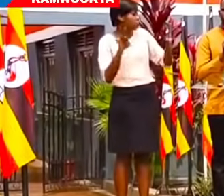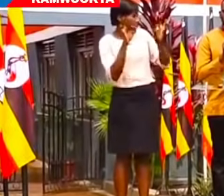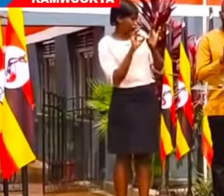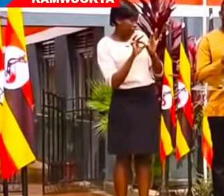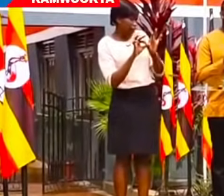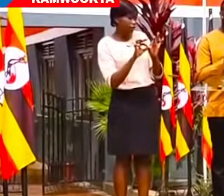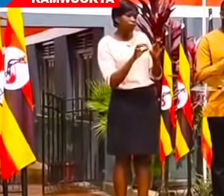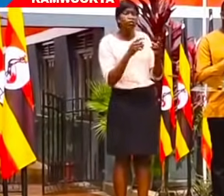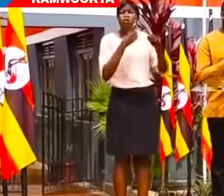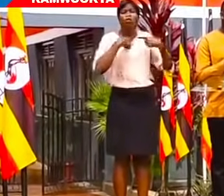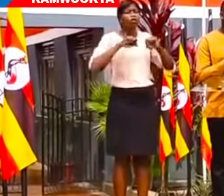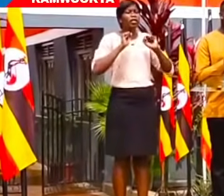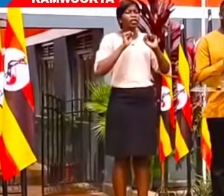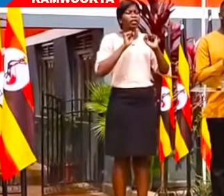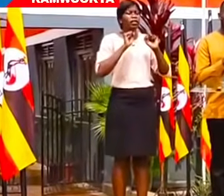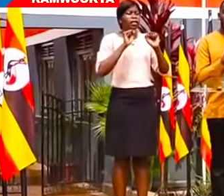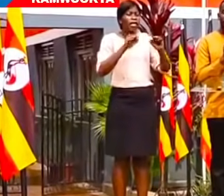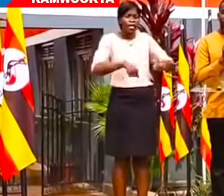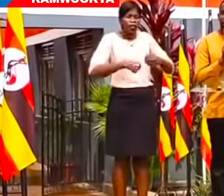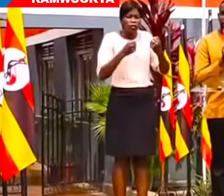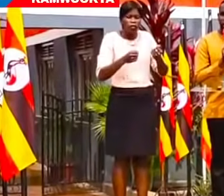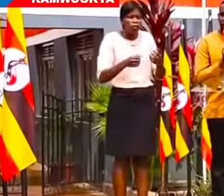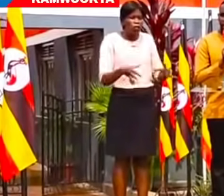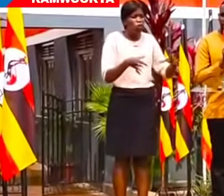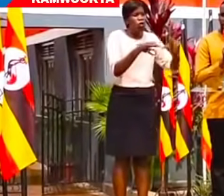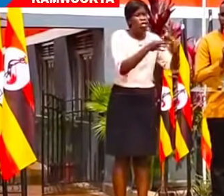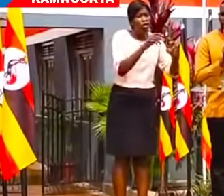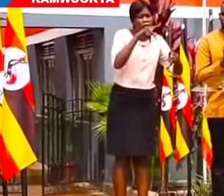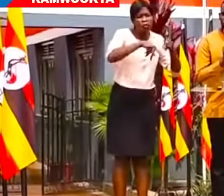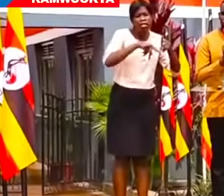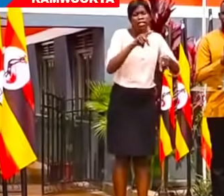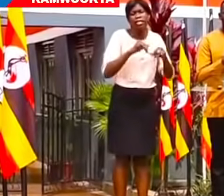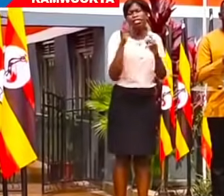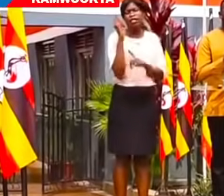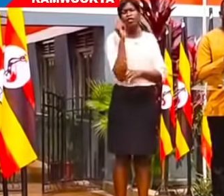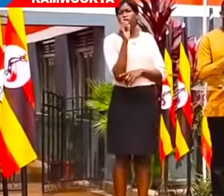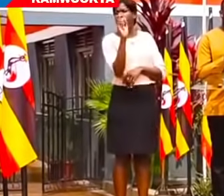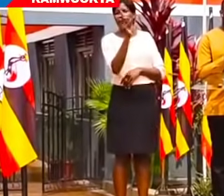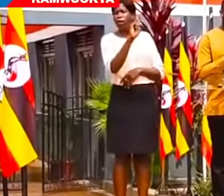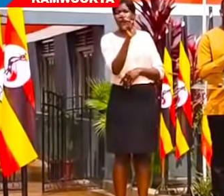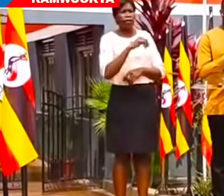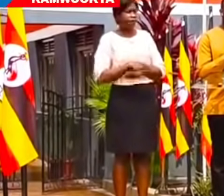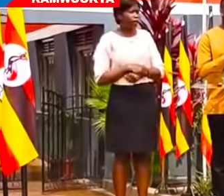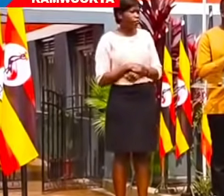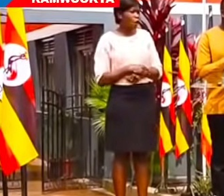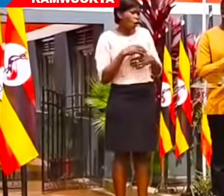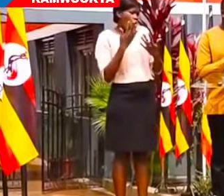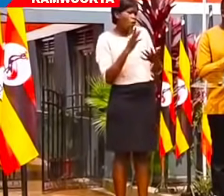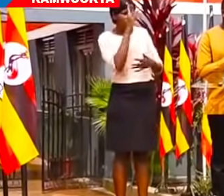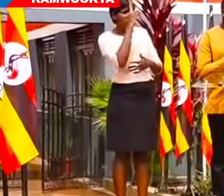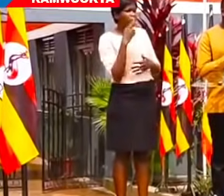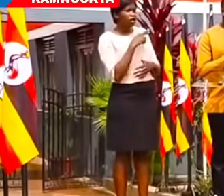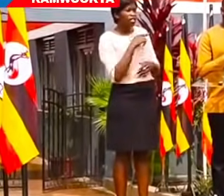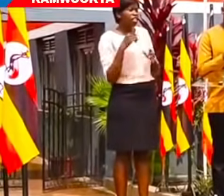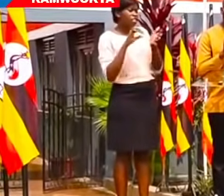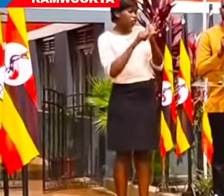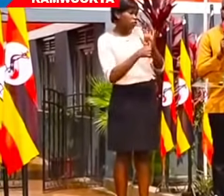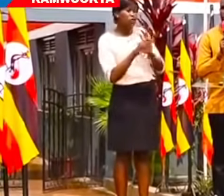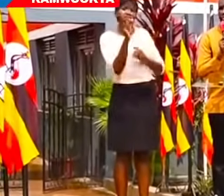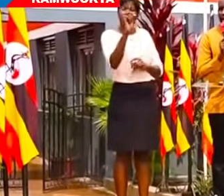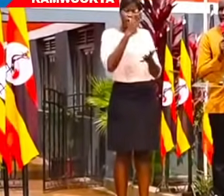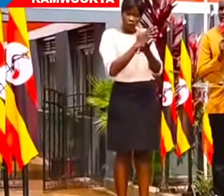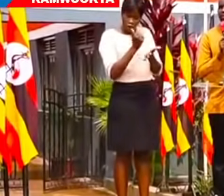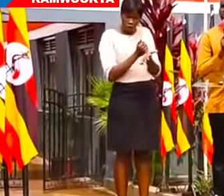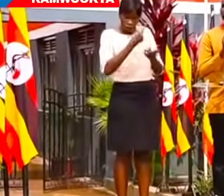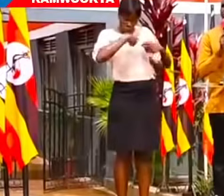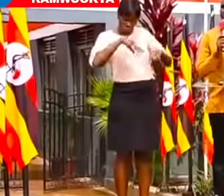We should not in any way politicize security. We should not try to make it a religious issue, because then we miss